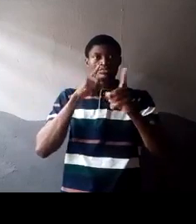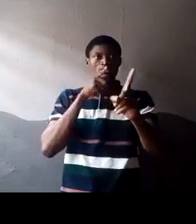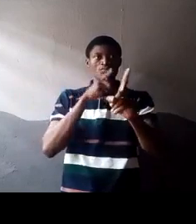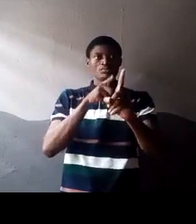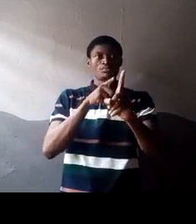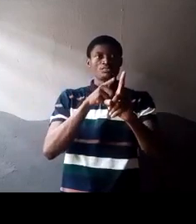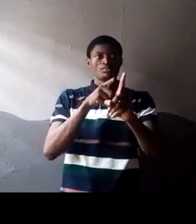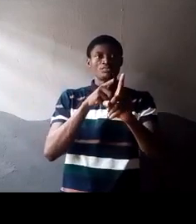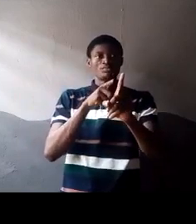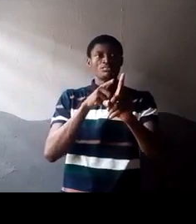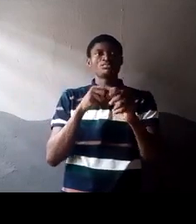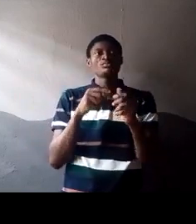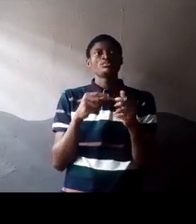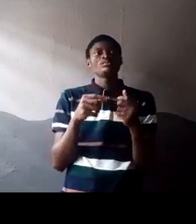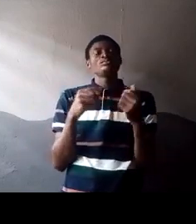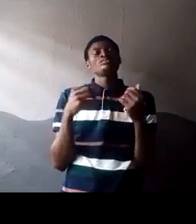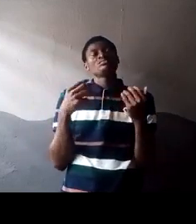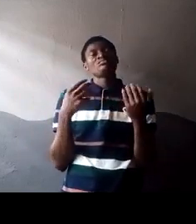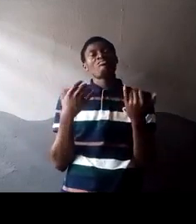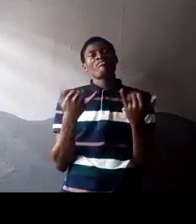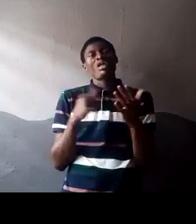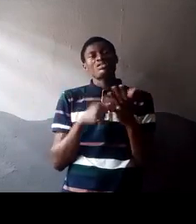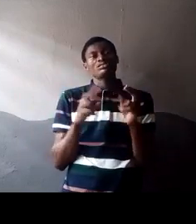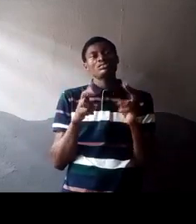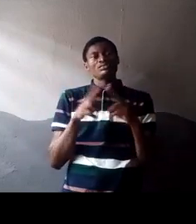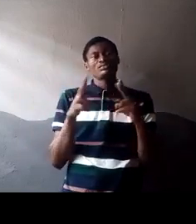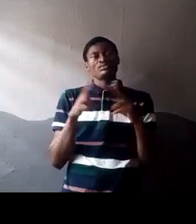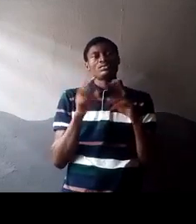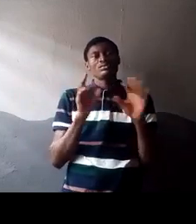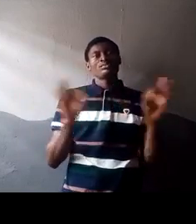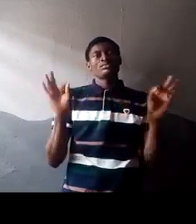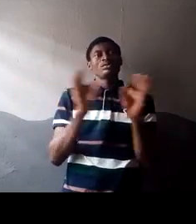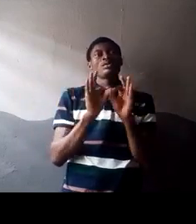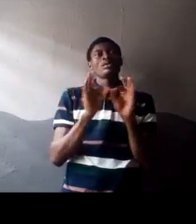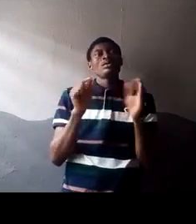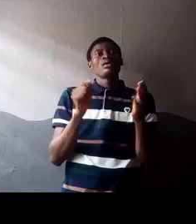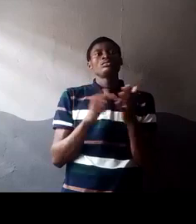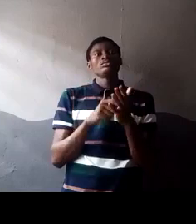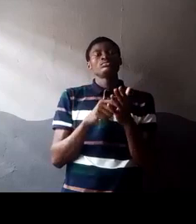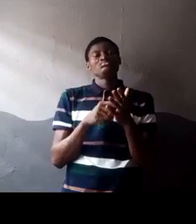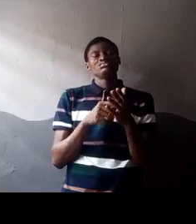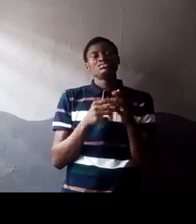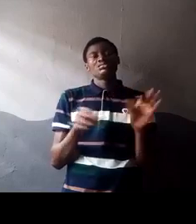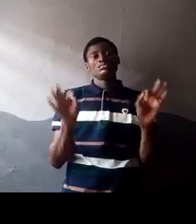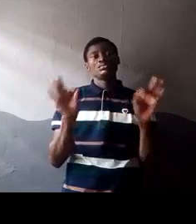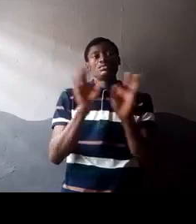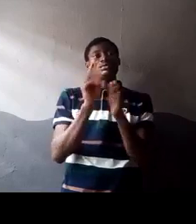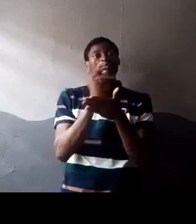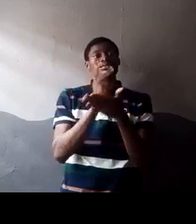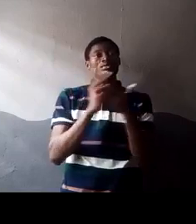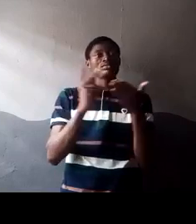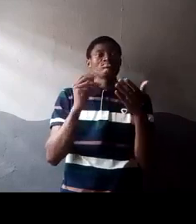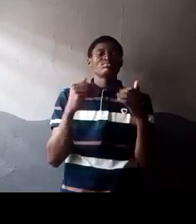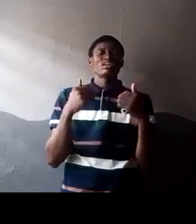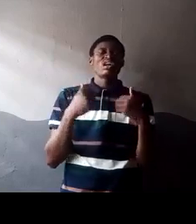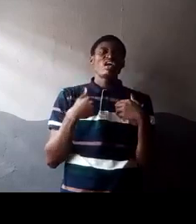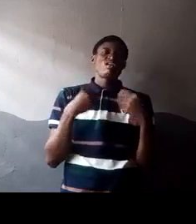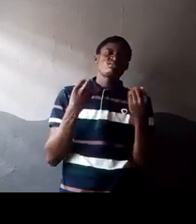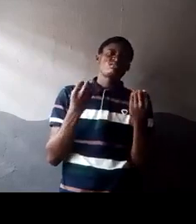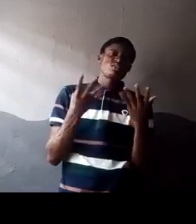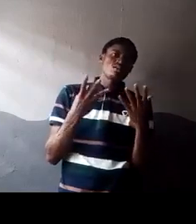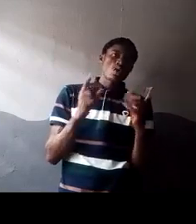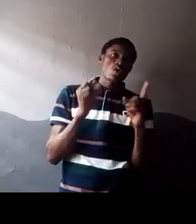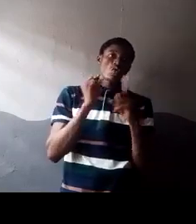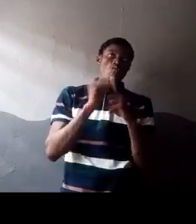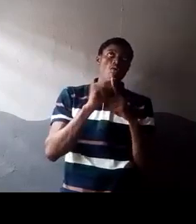this is very important. This is an important part because it has so many words. You have like 500 words to